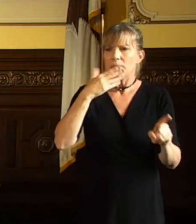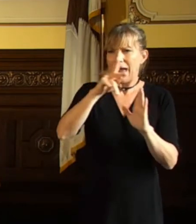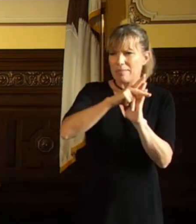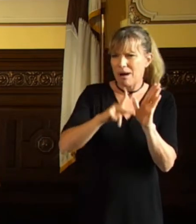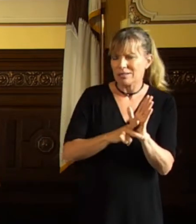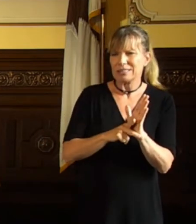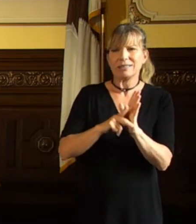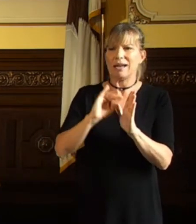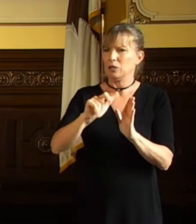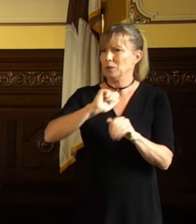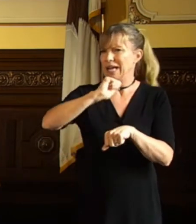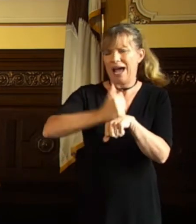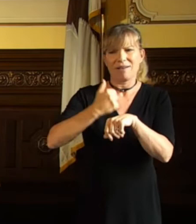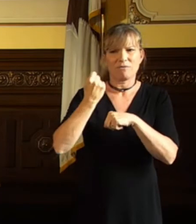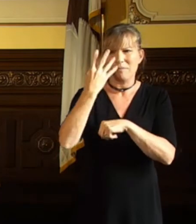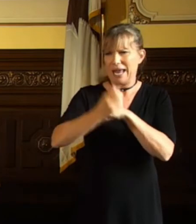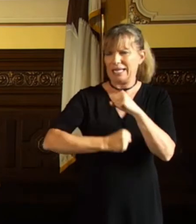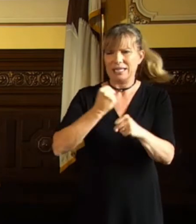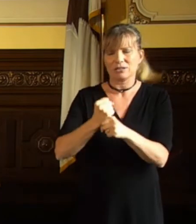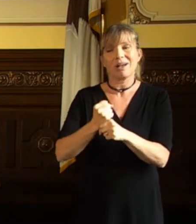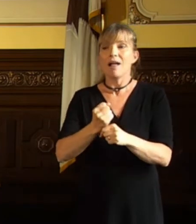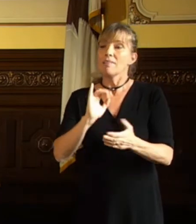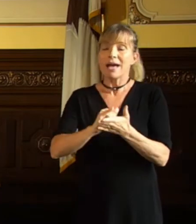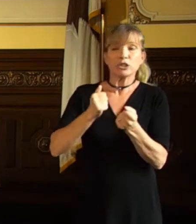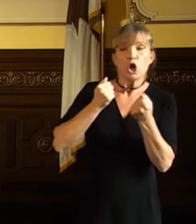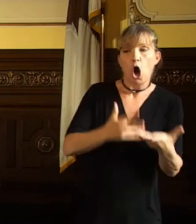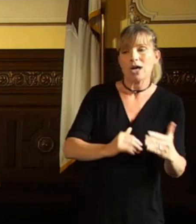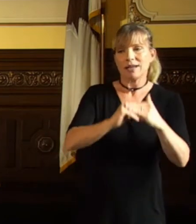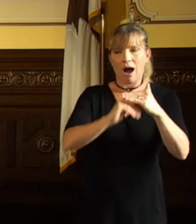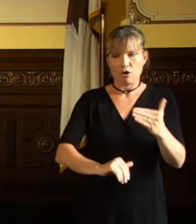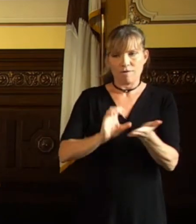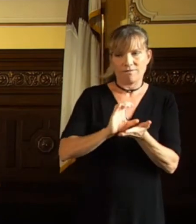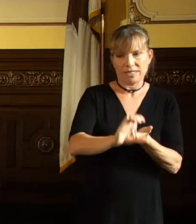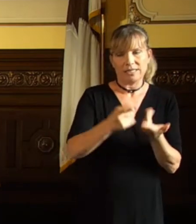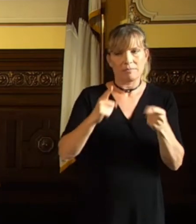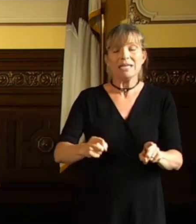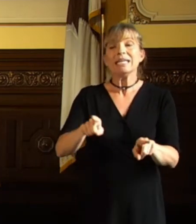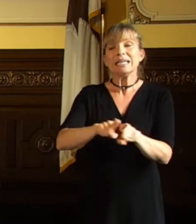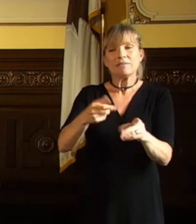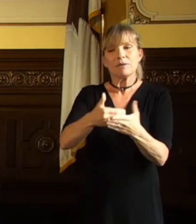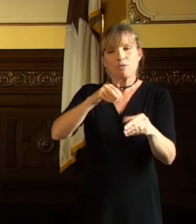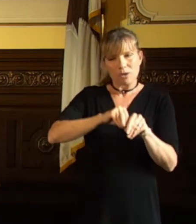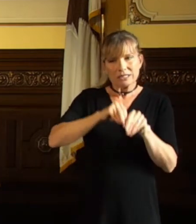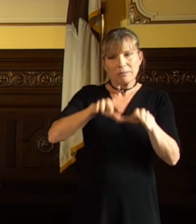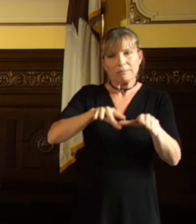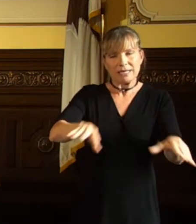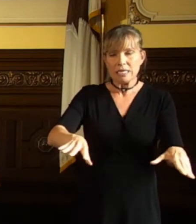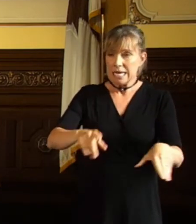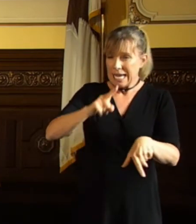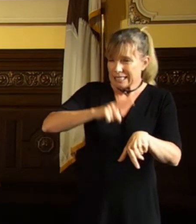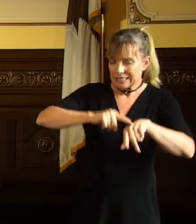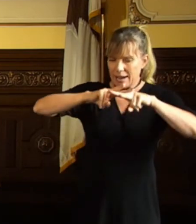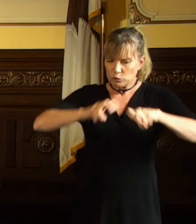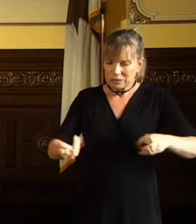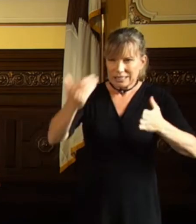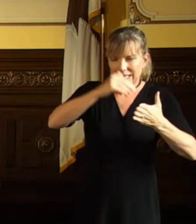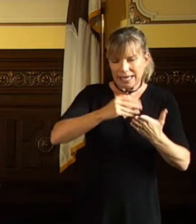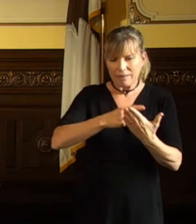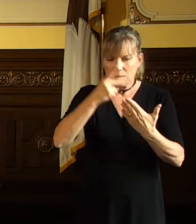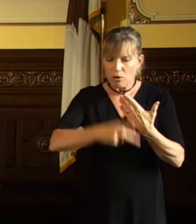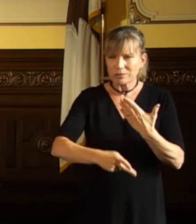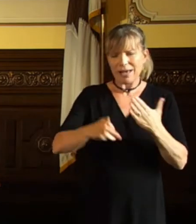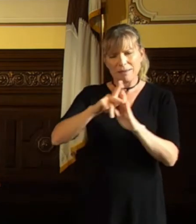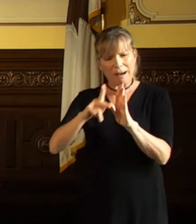had in place for decades that have led to a lot of the underfunding that's happened even before the pandemic. Is it time to reassess those programs